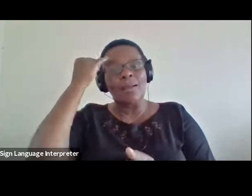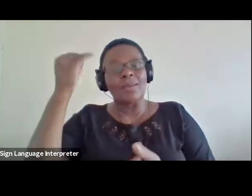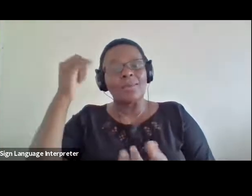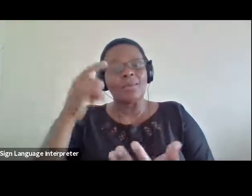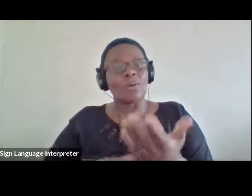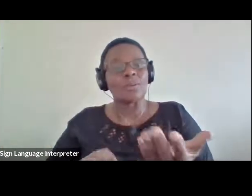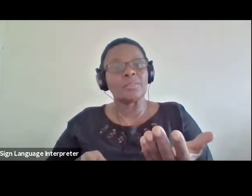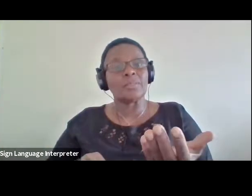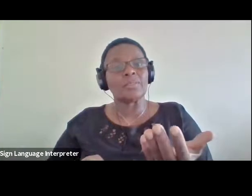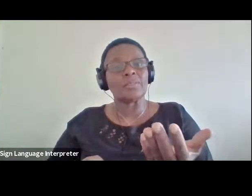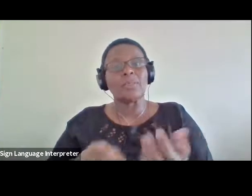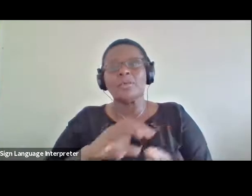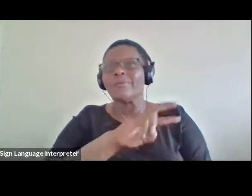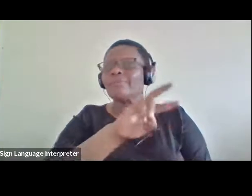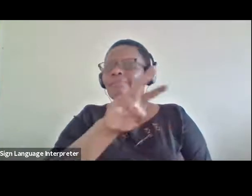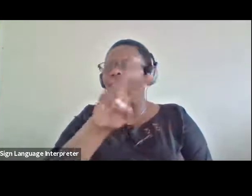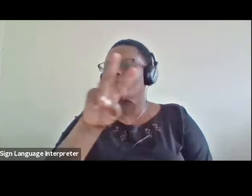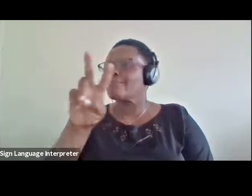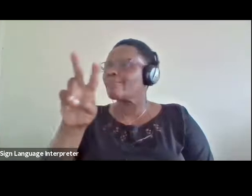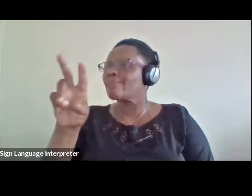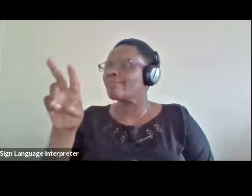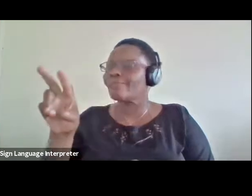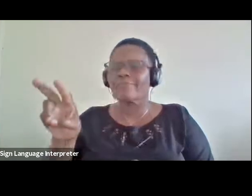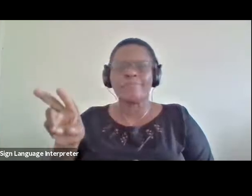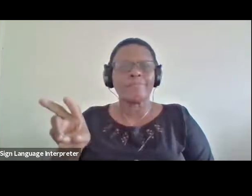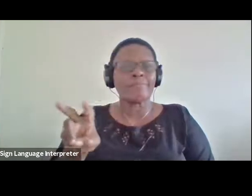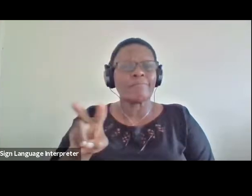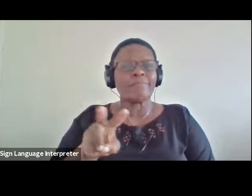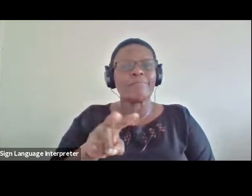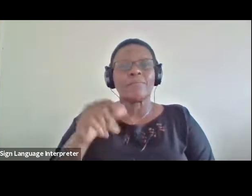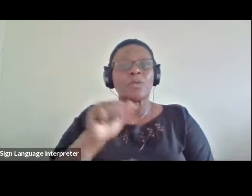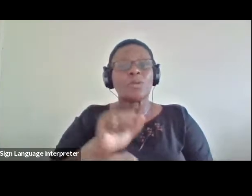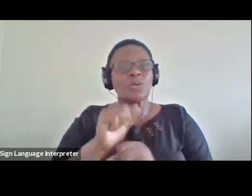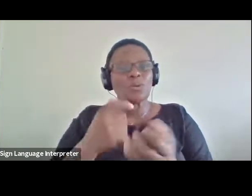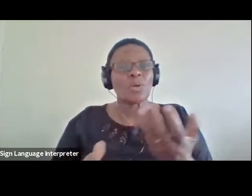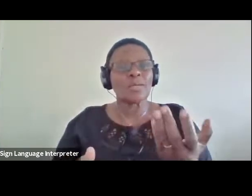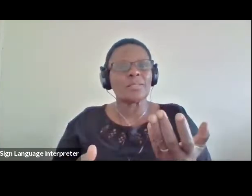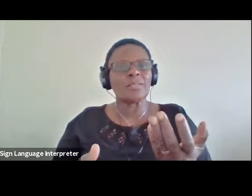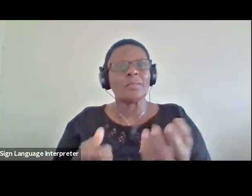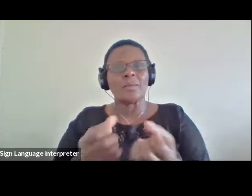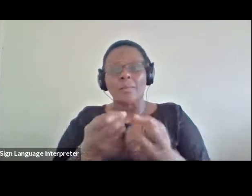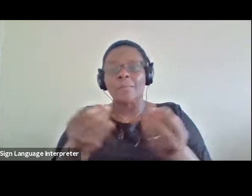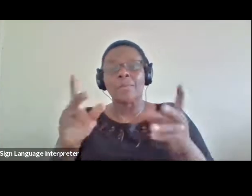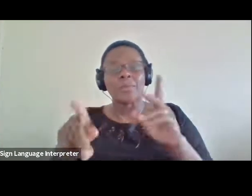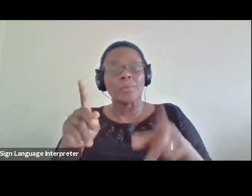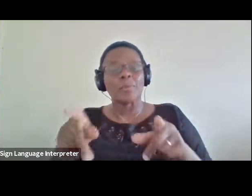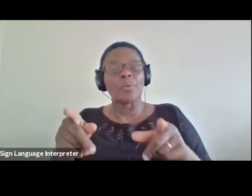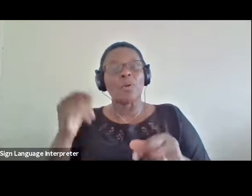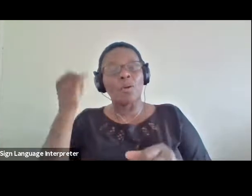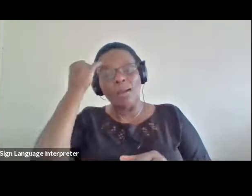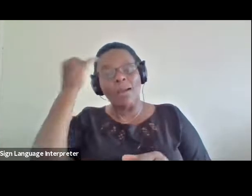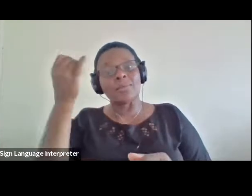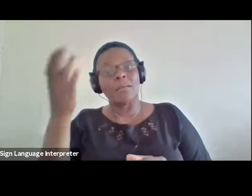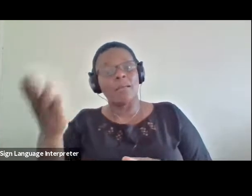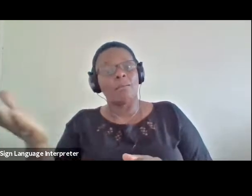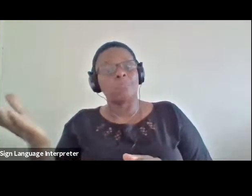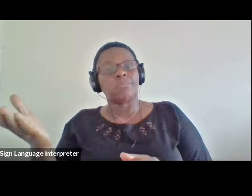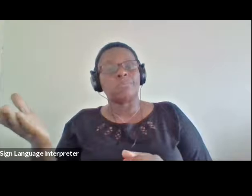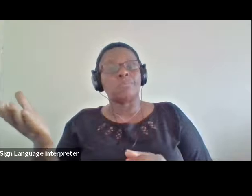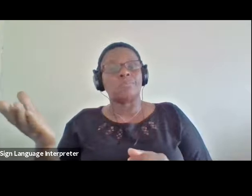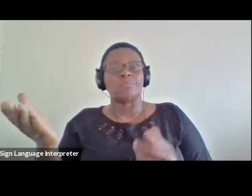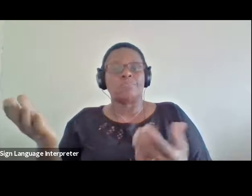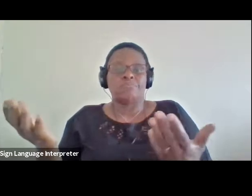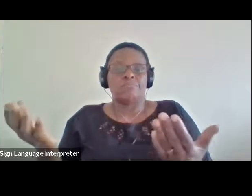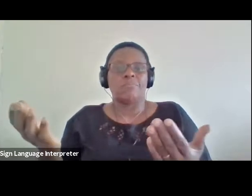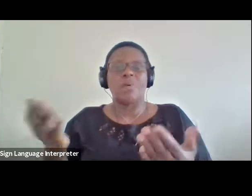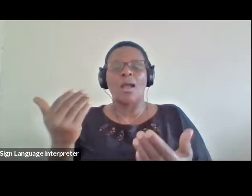and you do what works for you. I think for a lot of people, there's this idea that we have to obviously focus on a specific